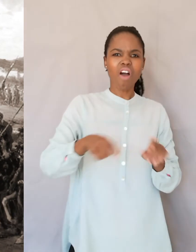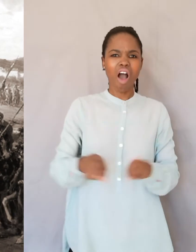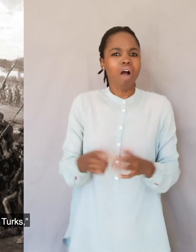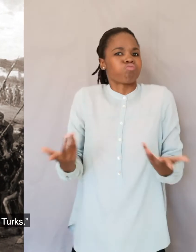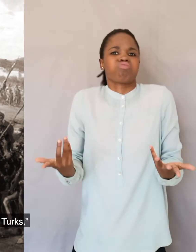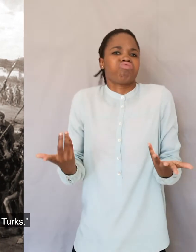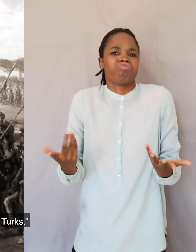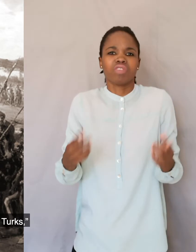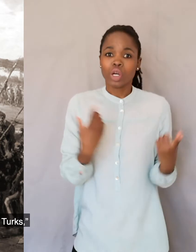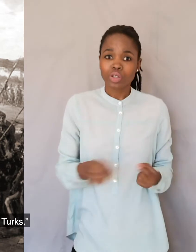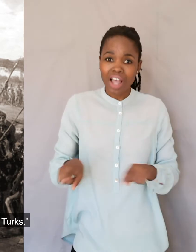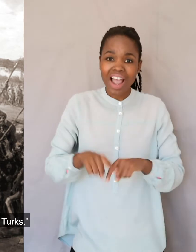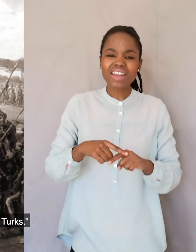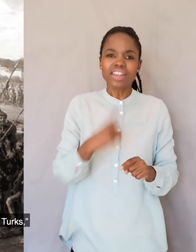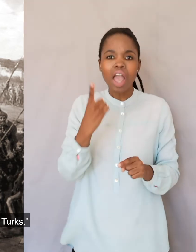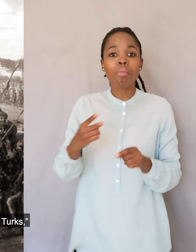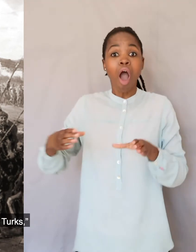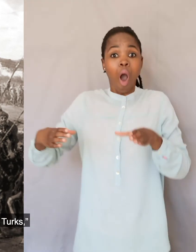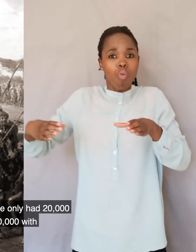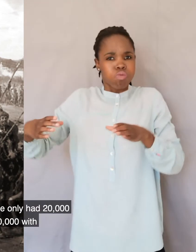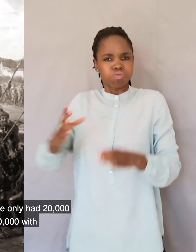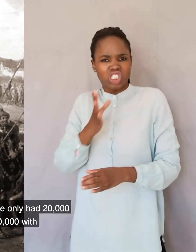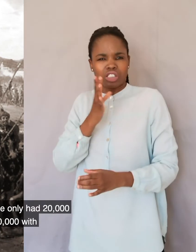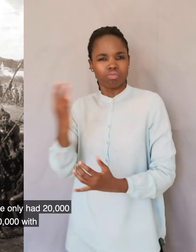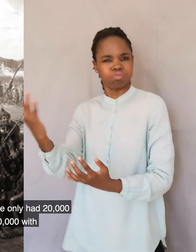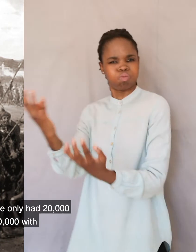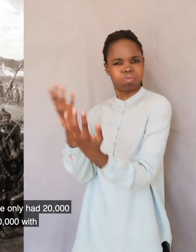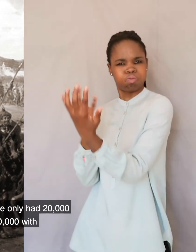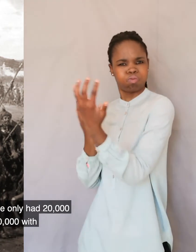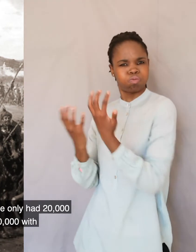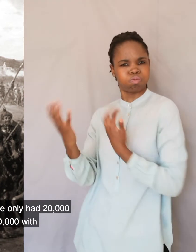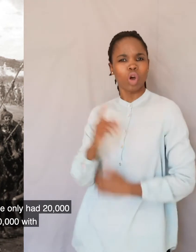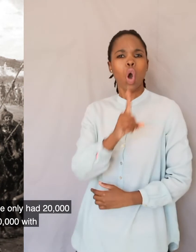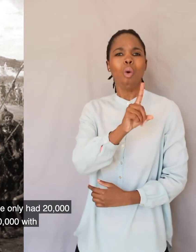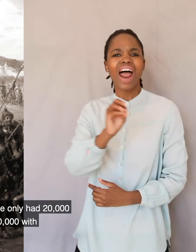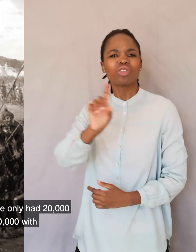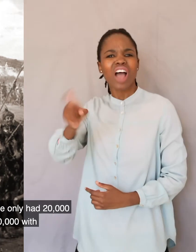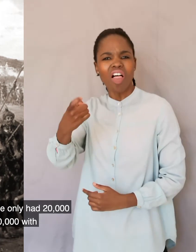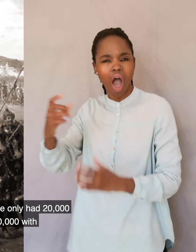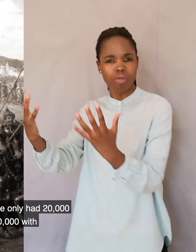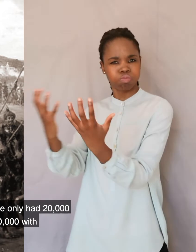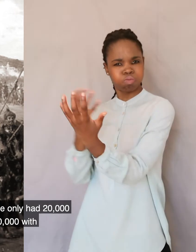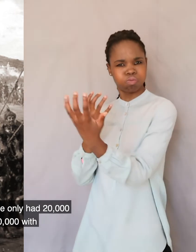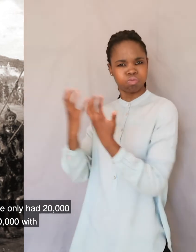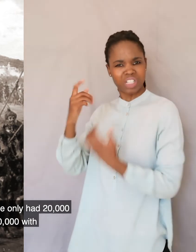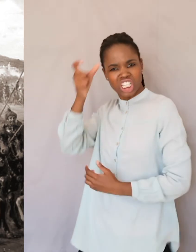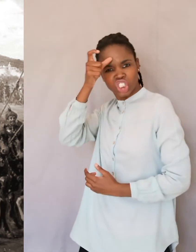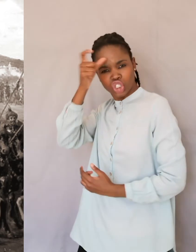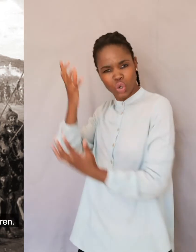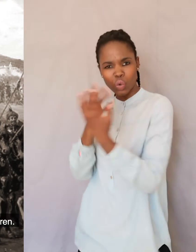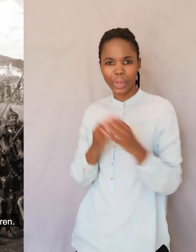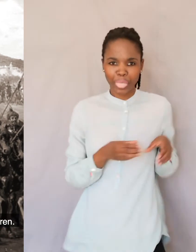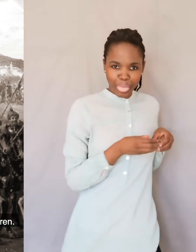Wily. They got 100,000 Turks, strong. yeah. Turks were coming at him, and he only had 20,000, but he bolstered his 20,000